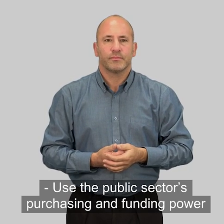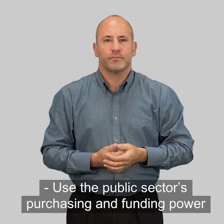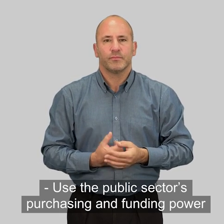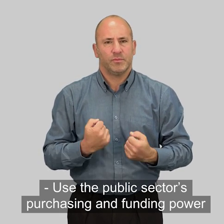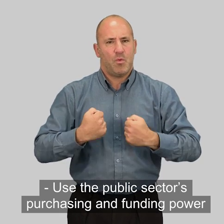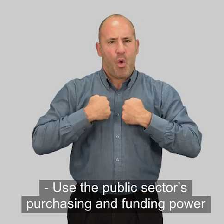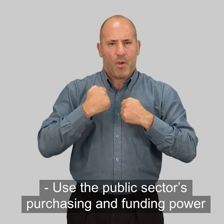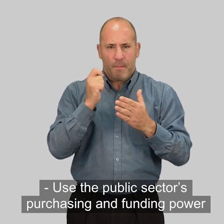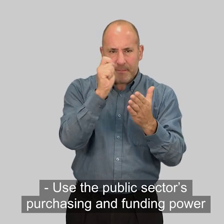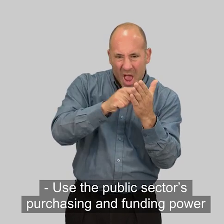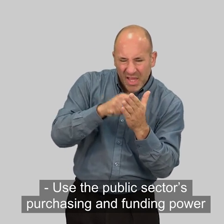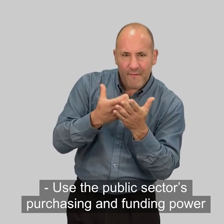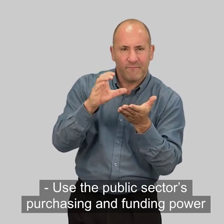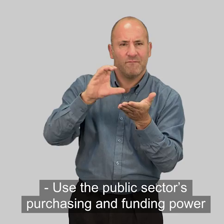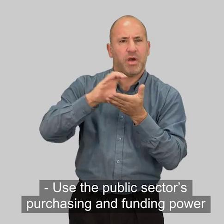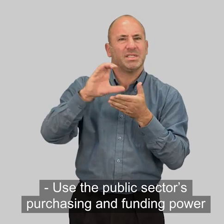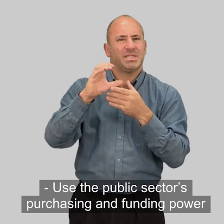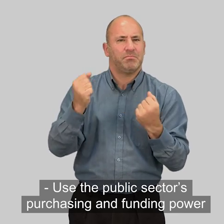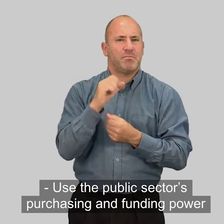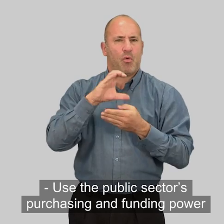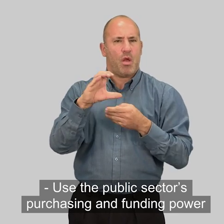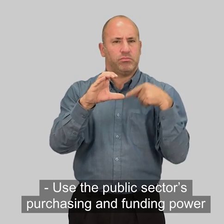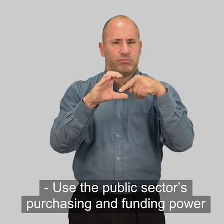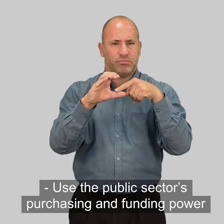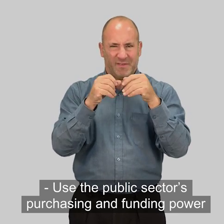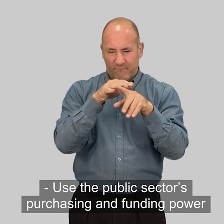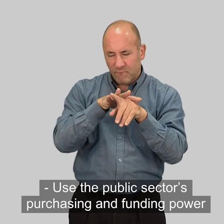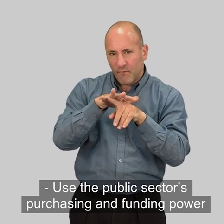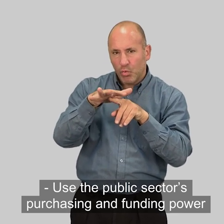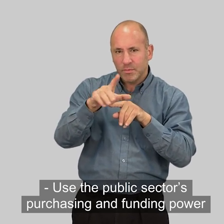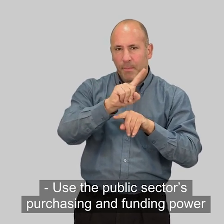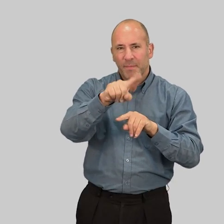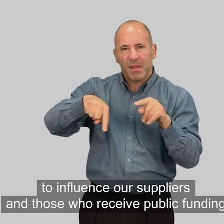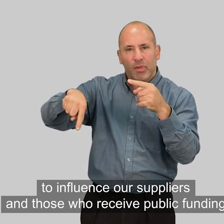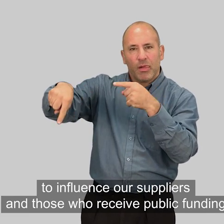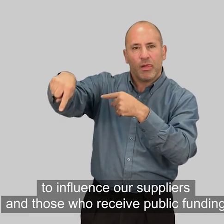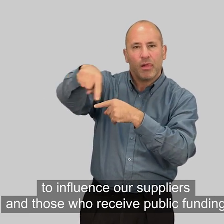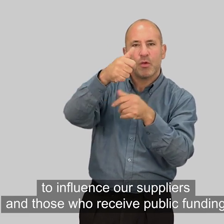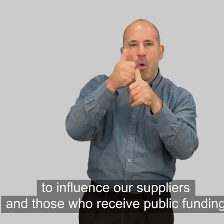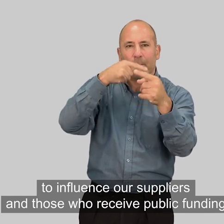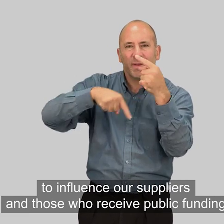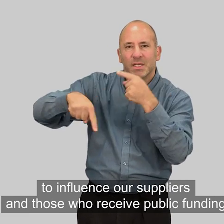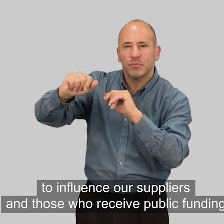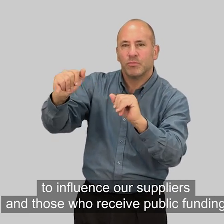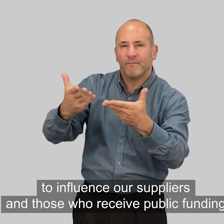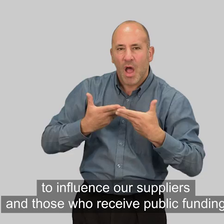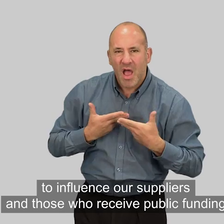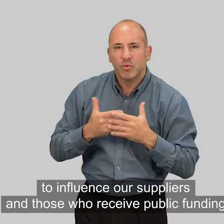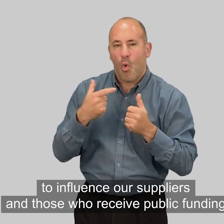Use the public sector's purchasing and funding power to influence our suppliers and those who receive public funding to provide